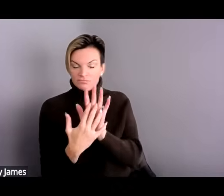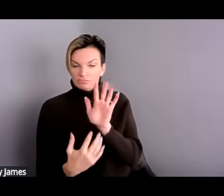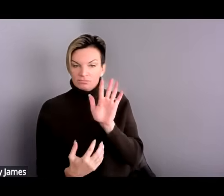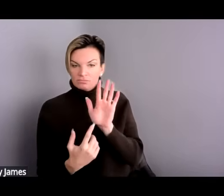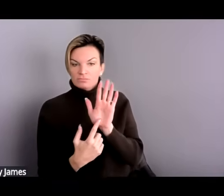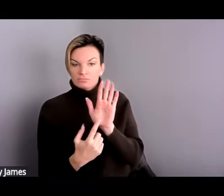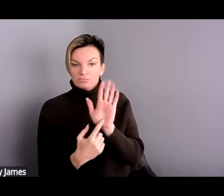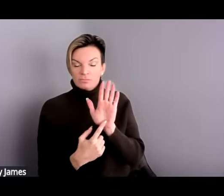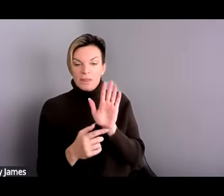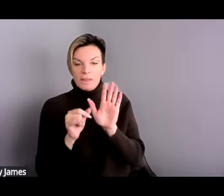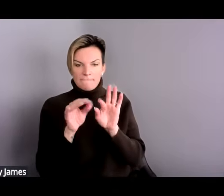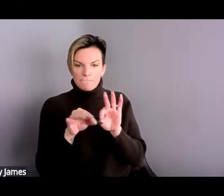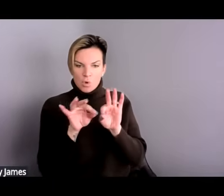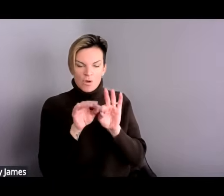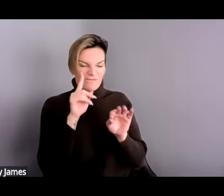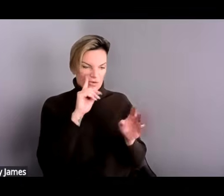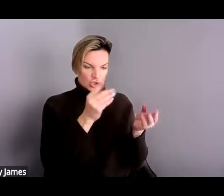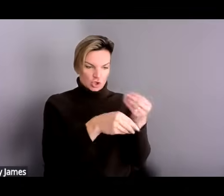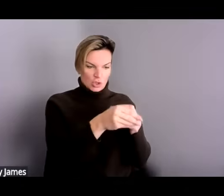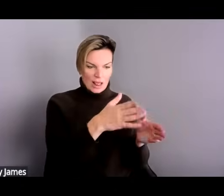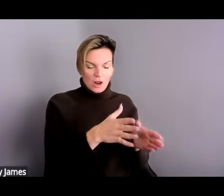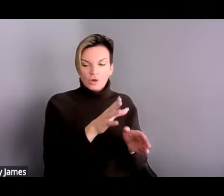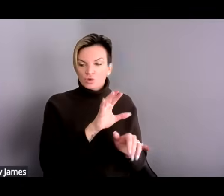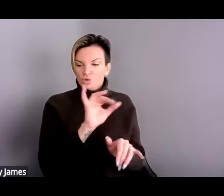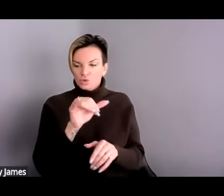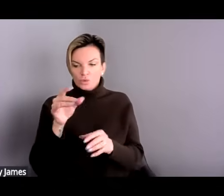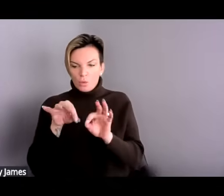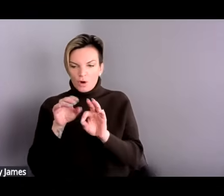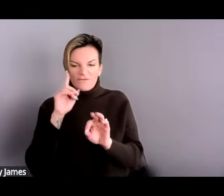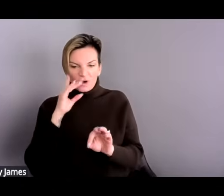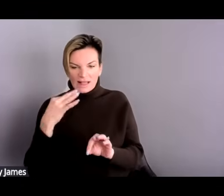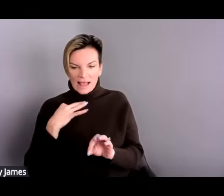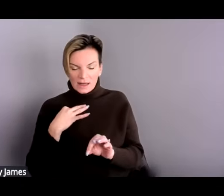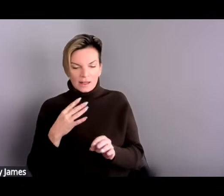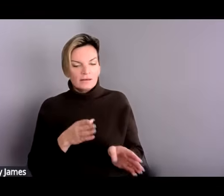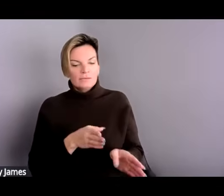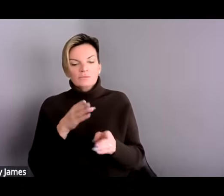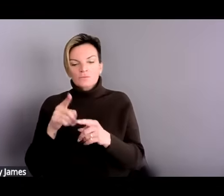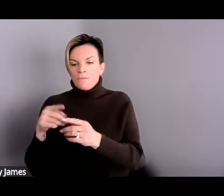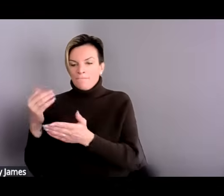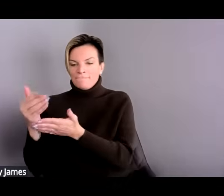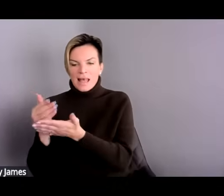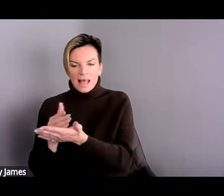candidate, that's important to a campaign, that's important to a ballot committee.